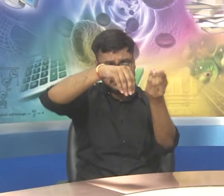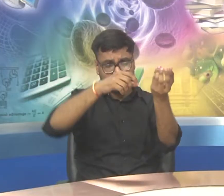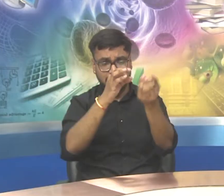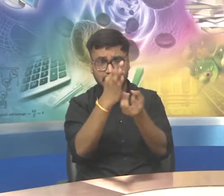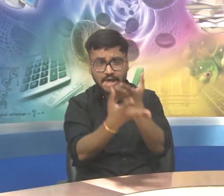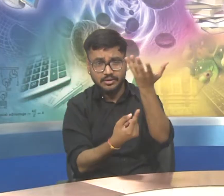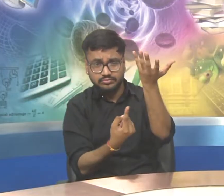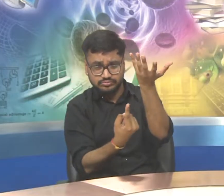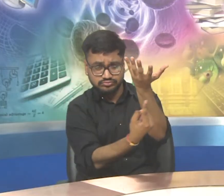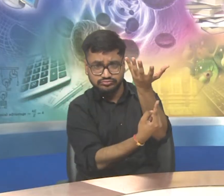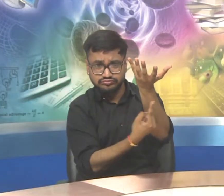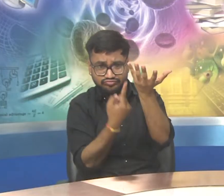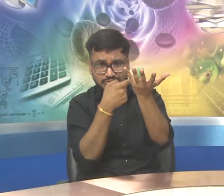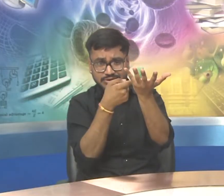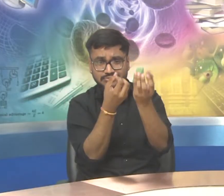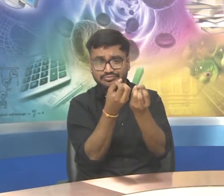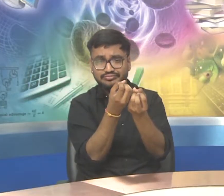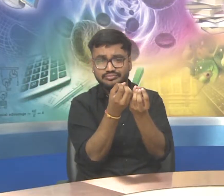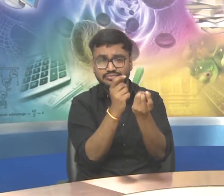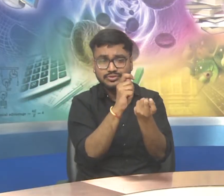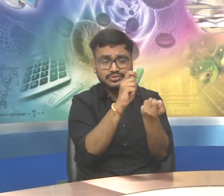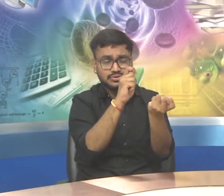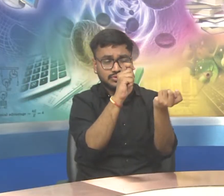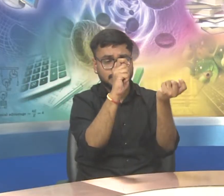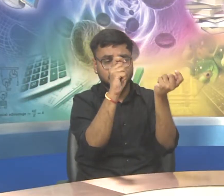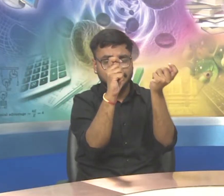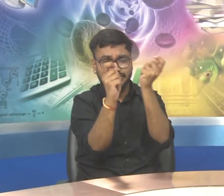slowly changes into vapor,